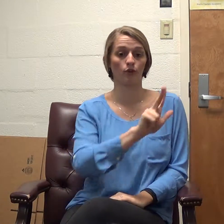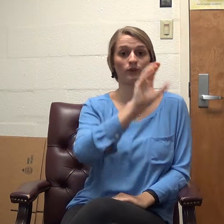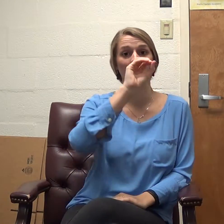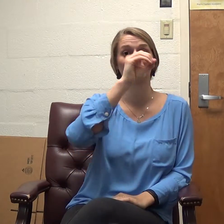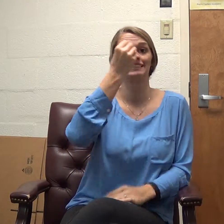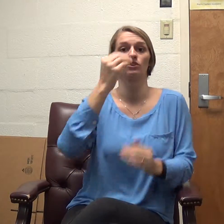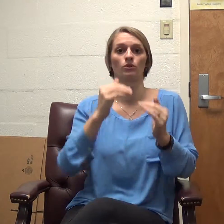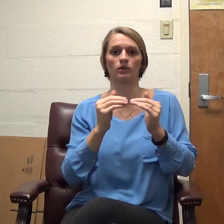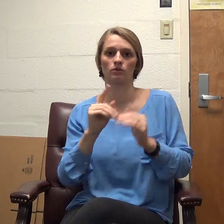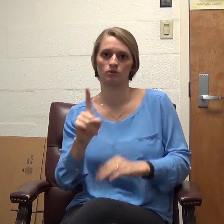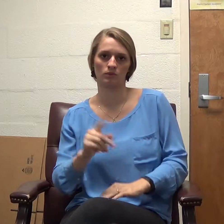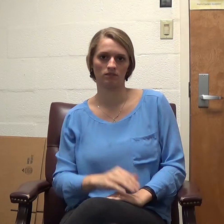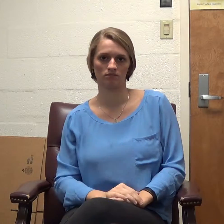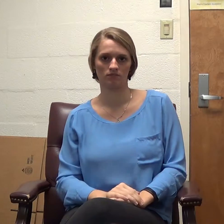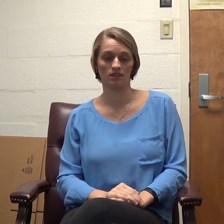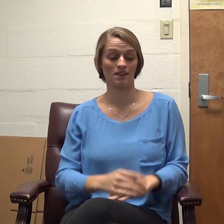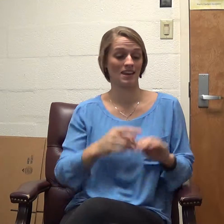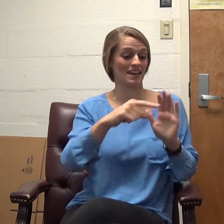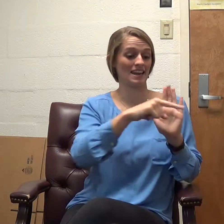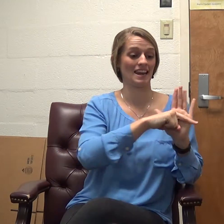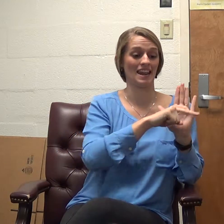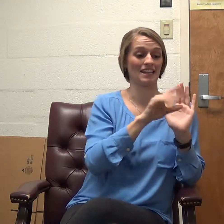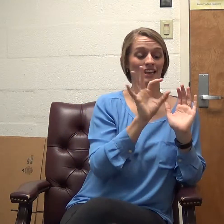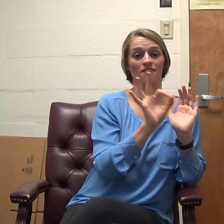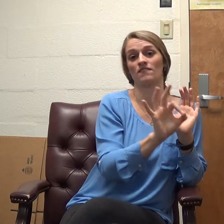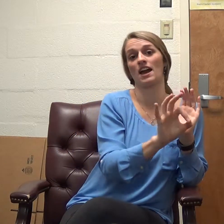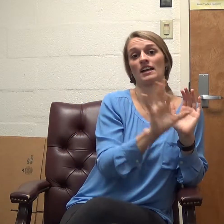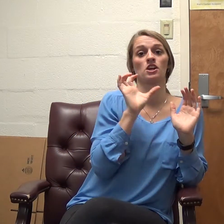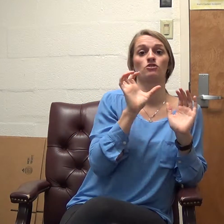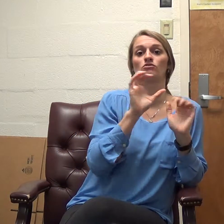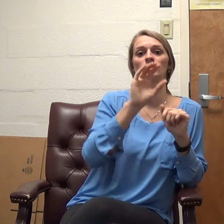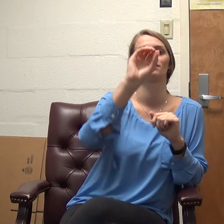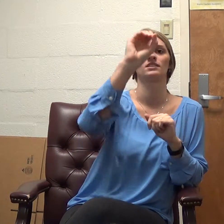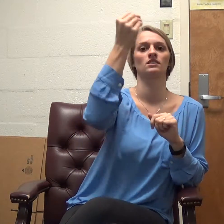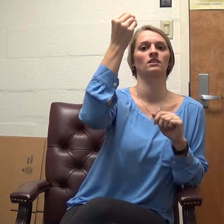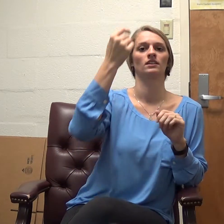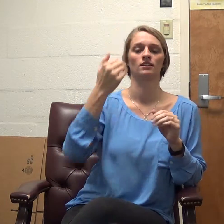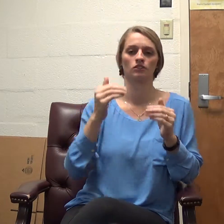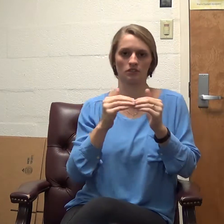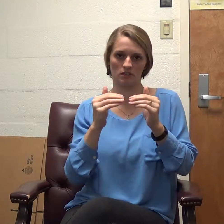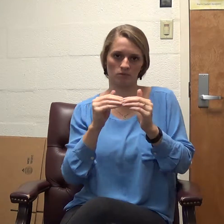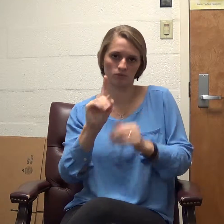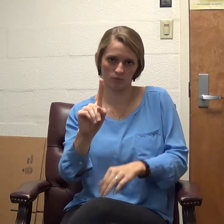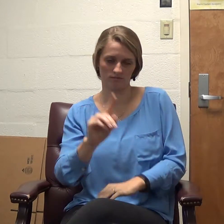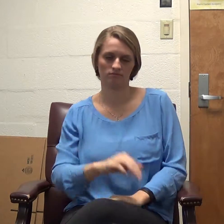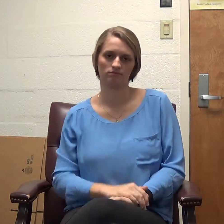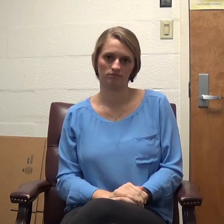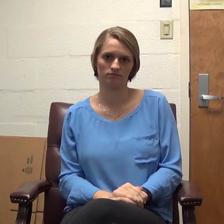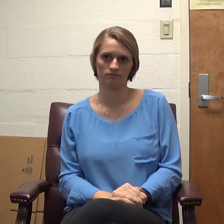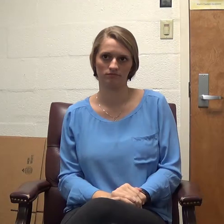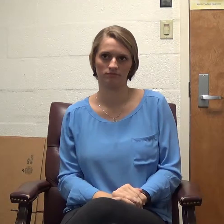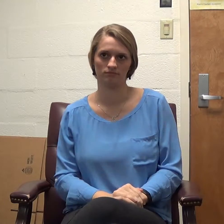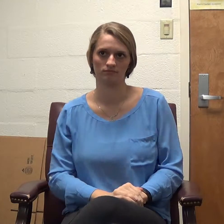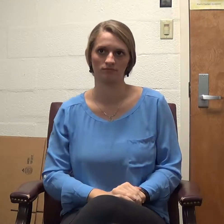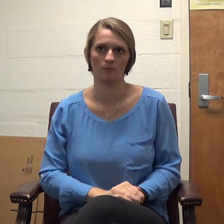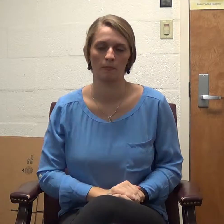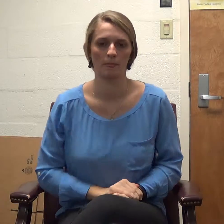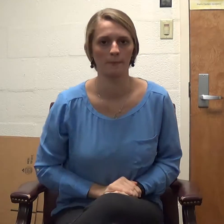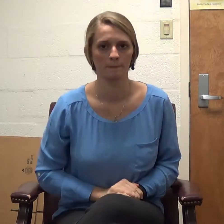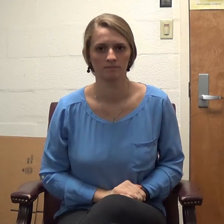900 to the 0 power is equal to 1. And let me see if I can give you a little bit of intuition of